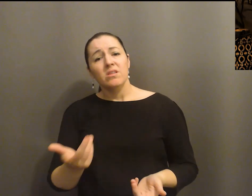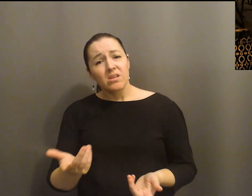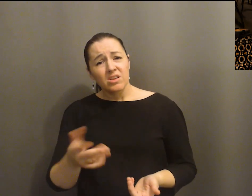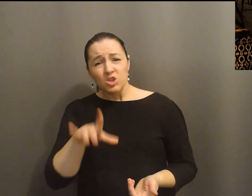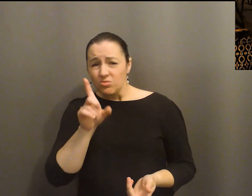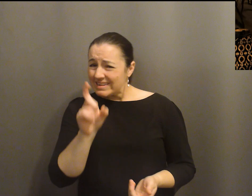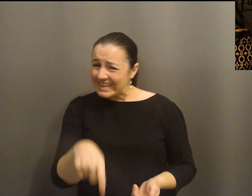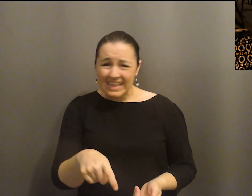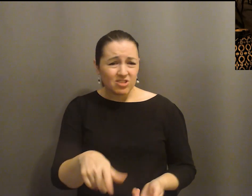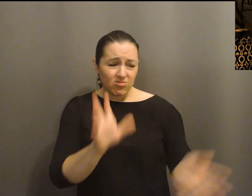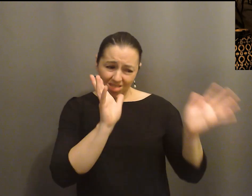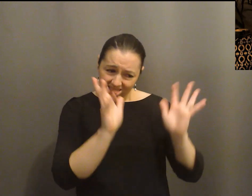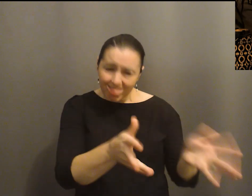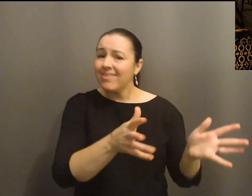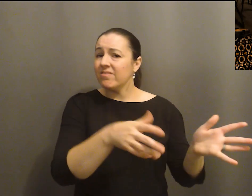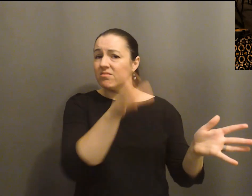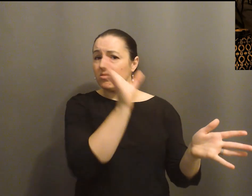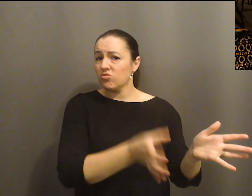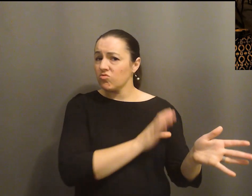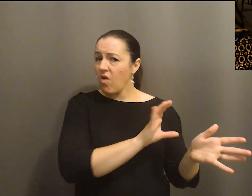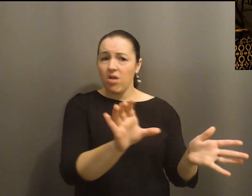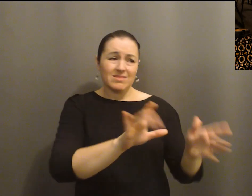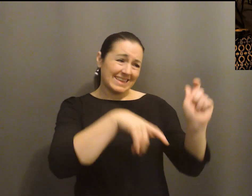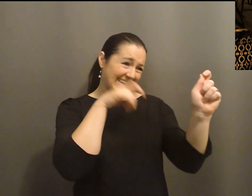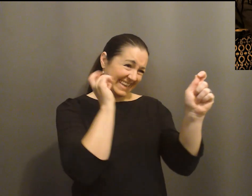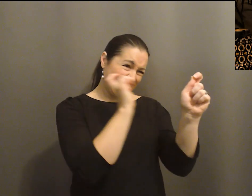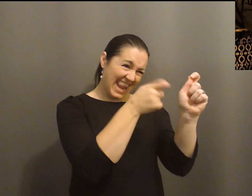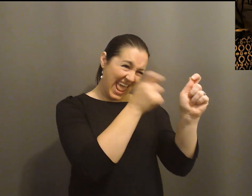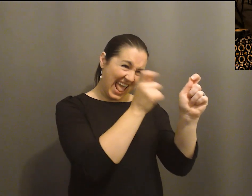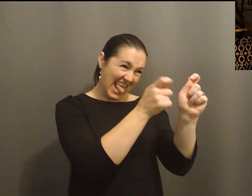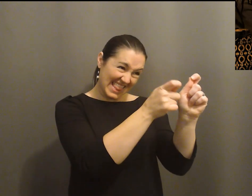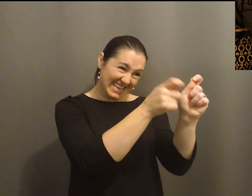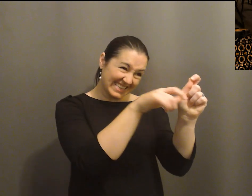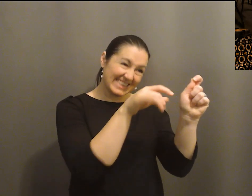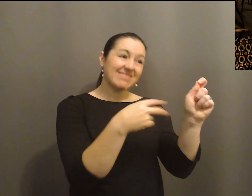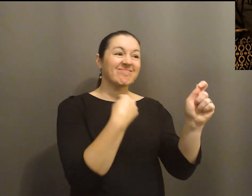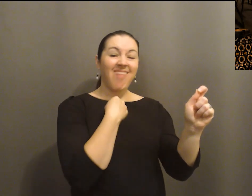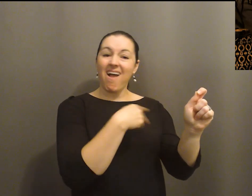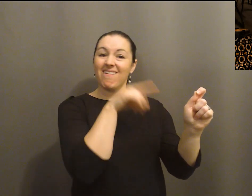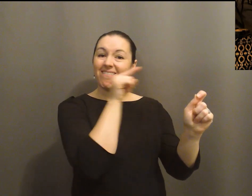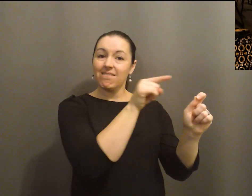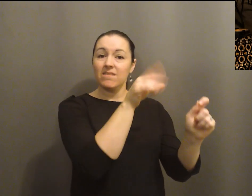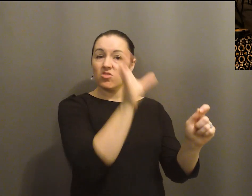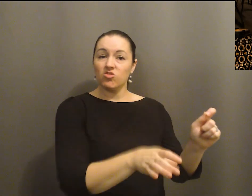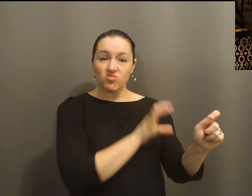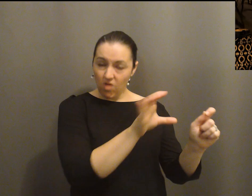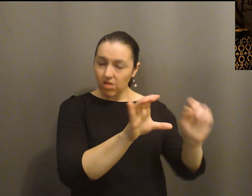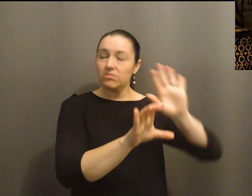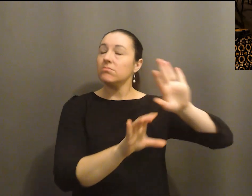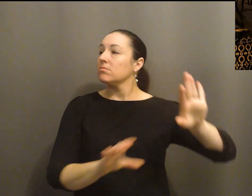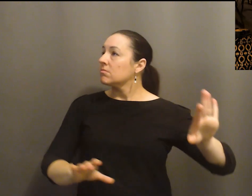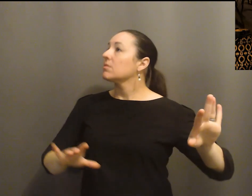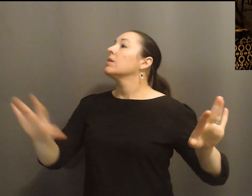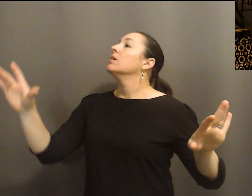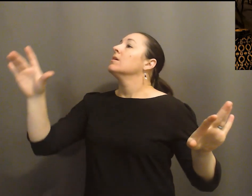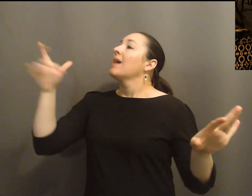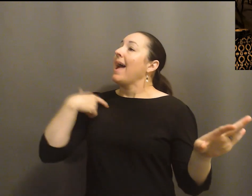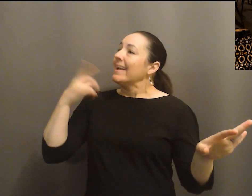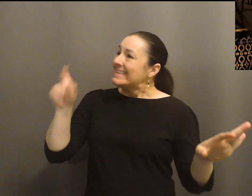And nail it To the cross And say Jesus I need your Spirit To change me